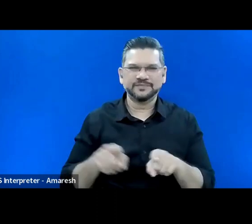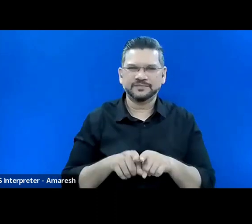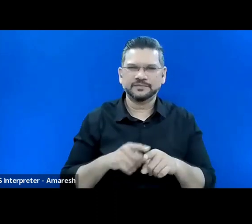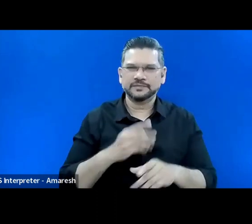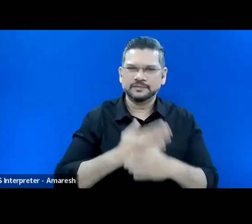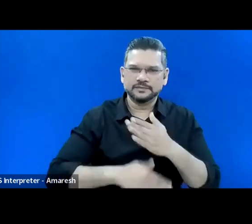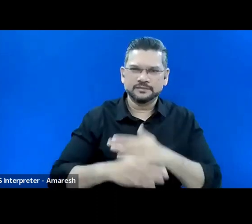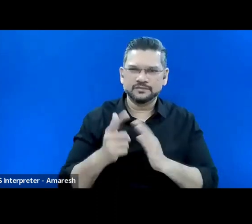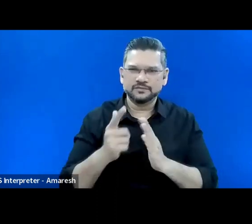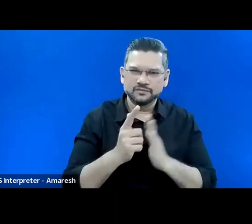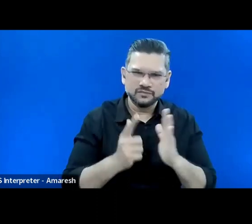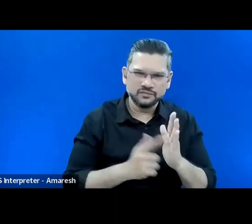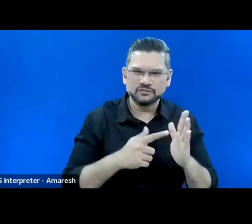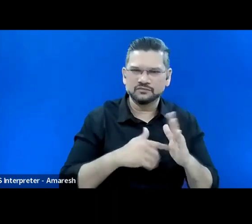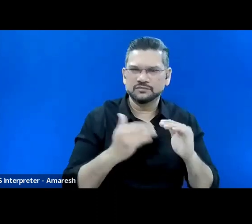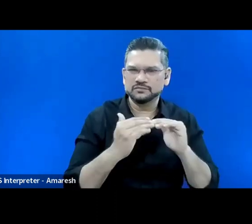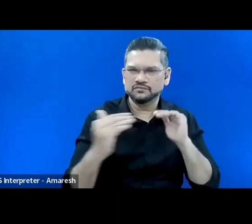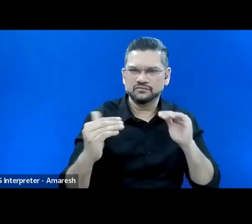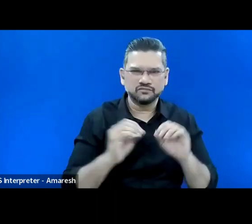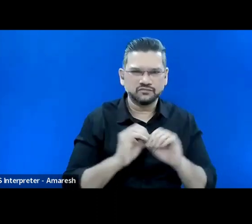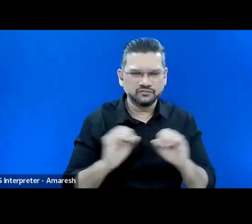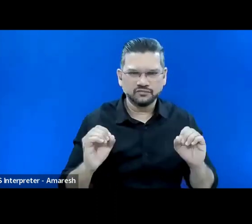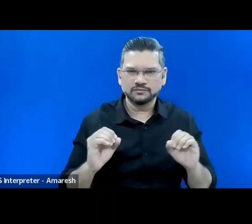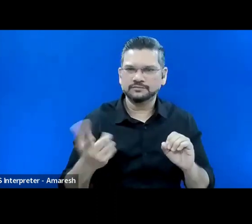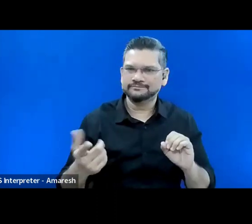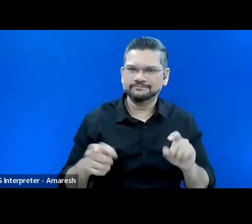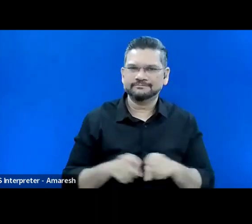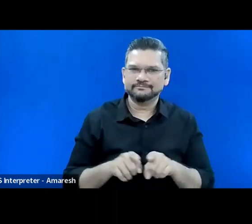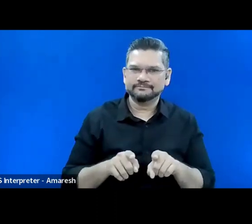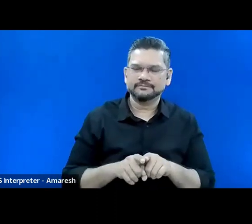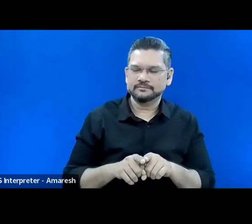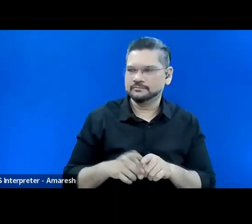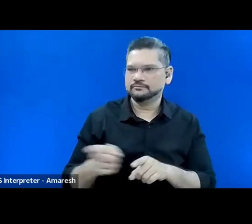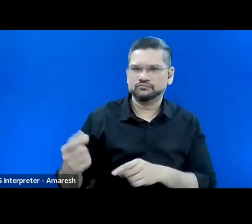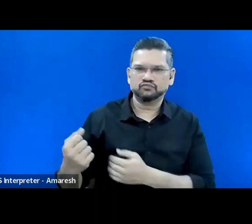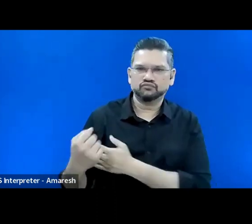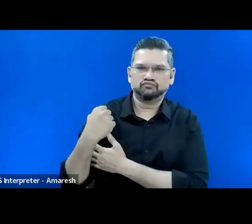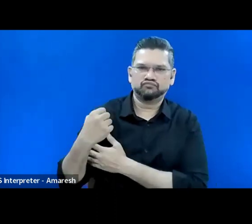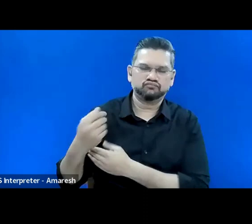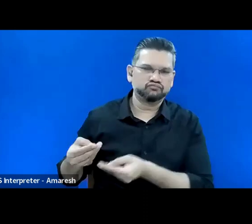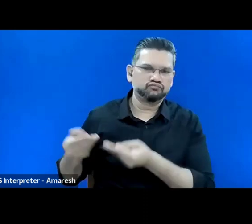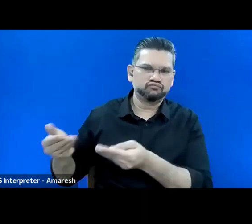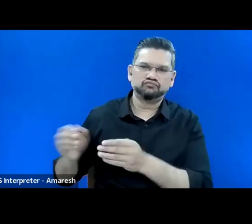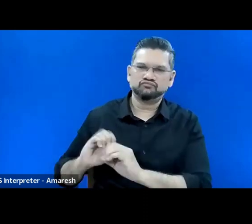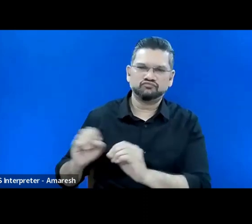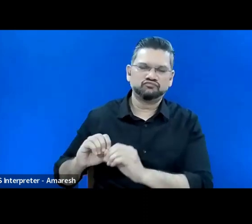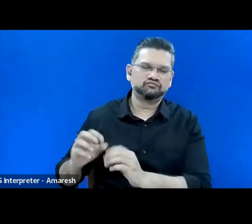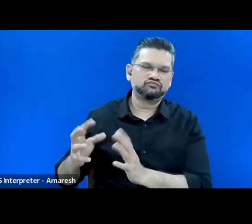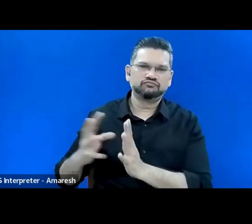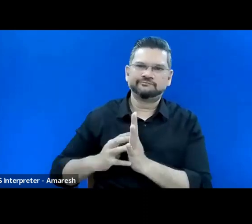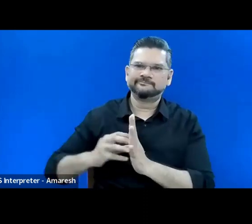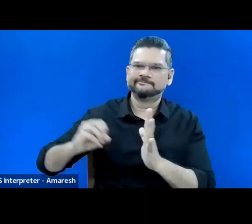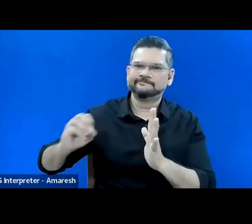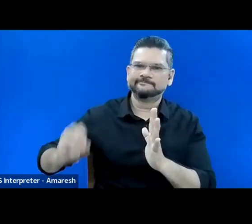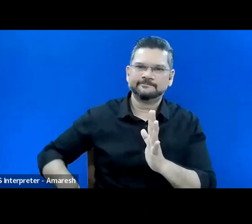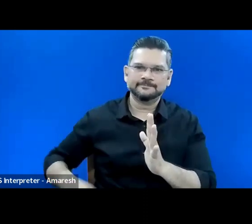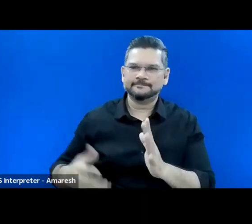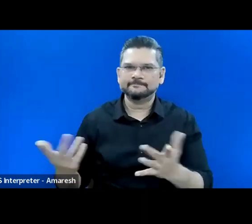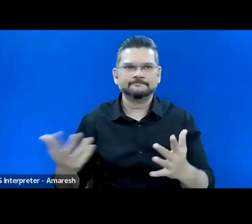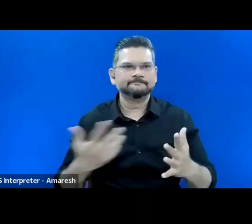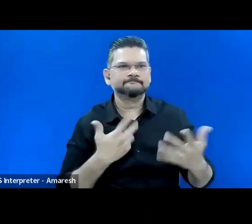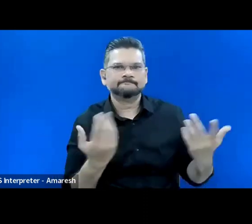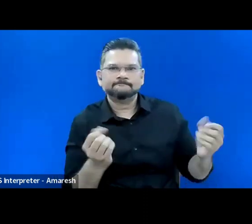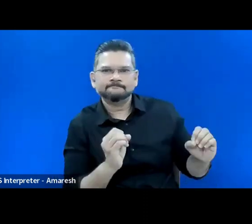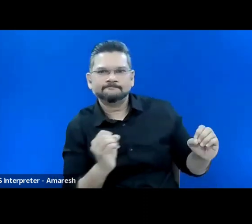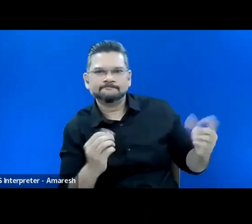still perpetuates and strip us of agency and strip us of, you know, our capacity, you know, whether it's